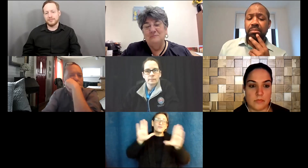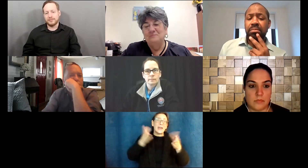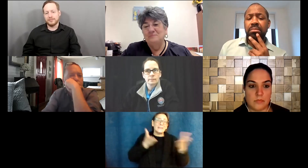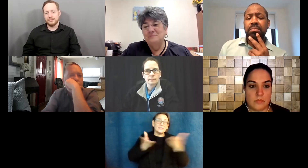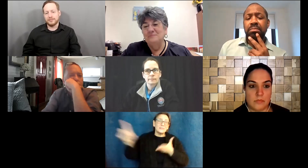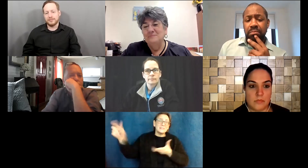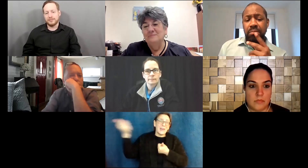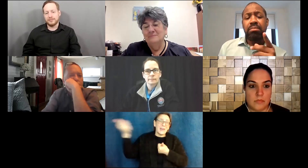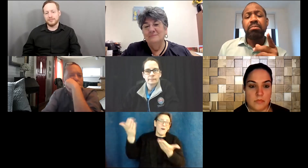offer.